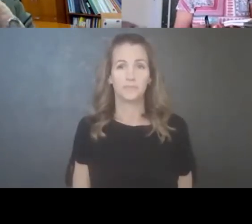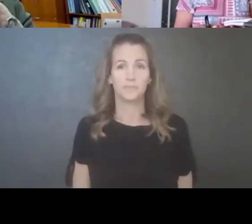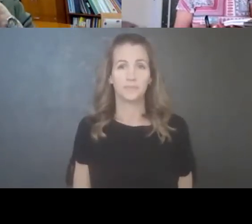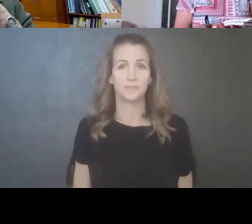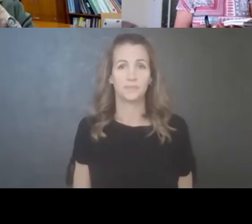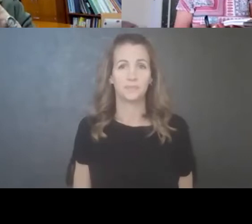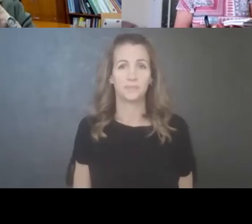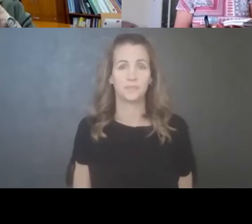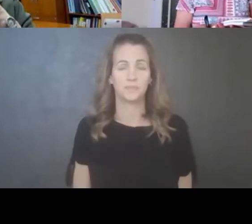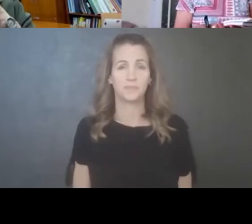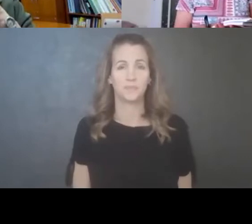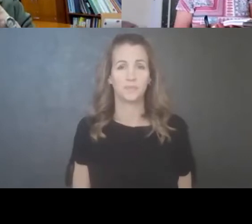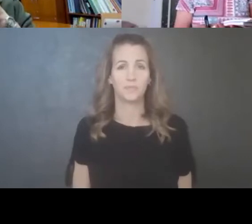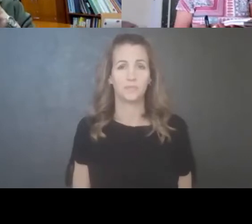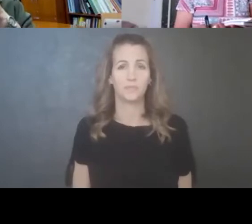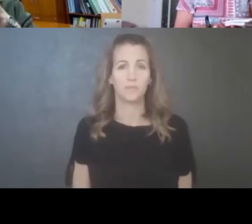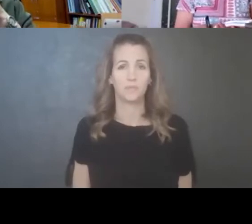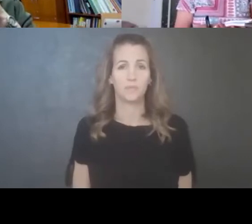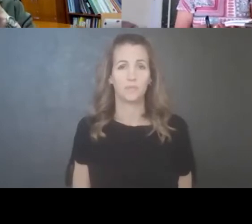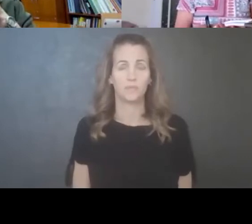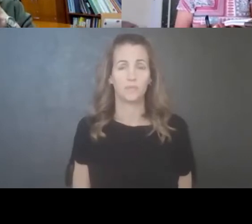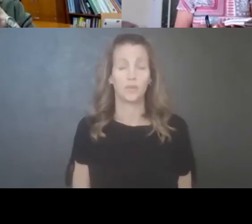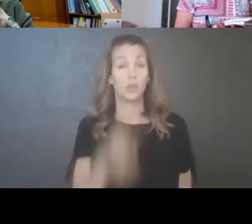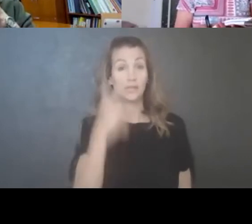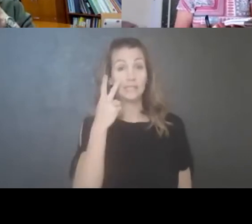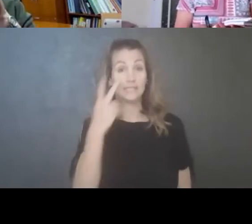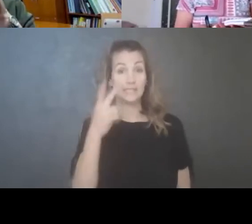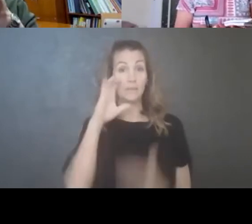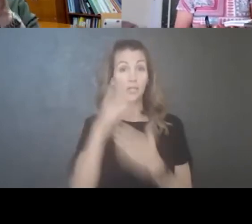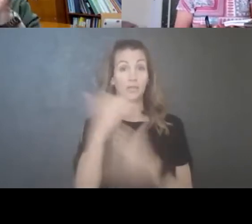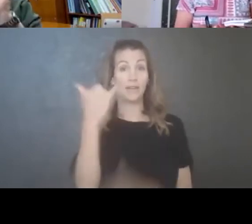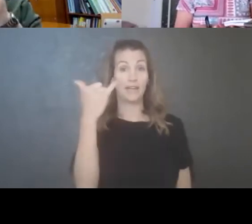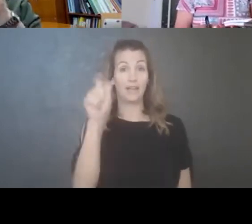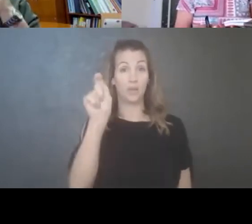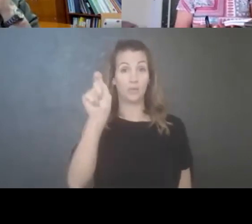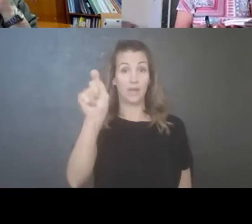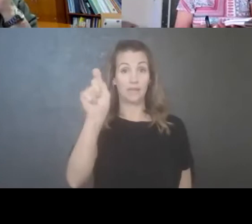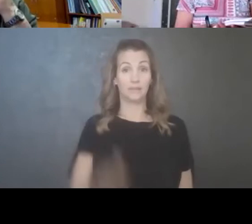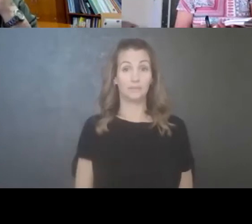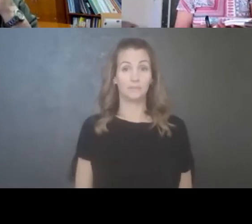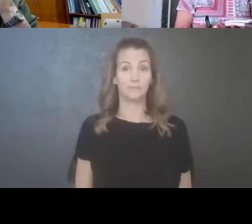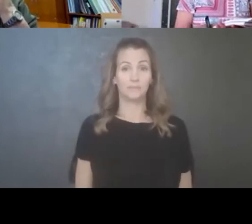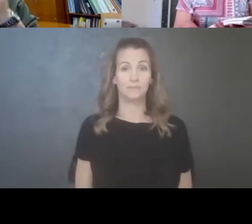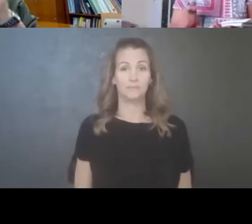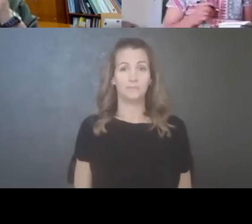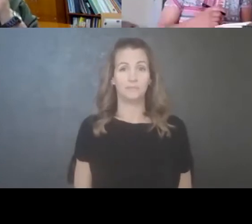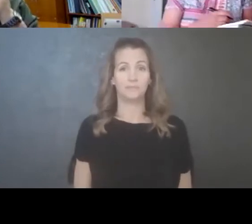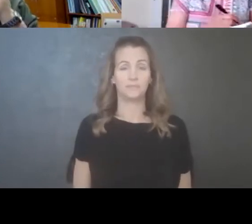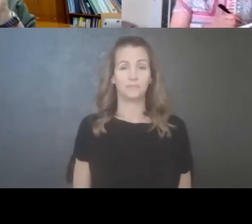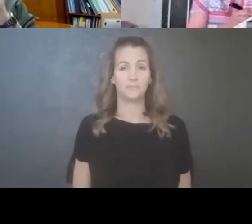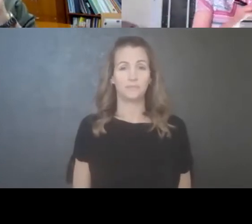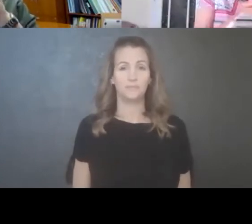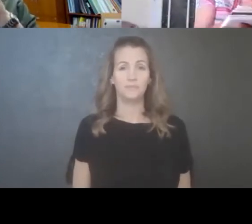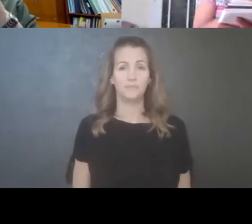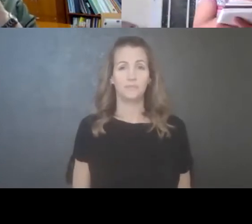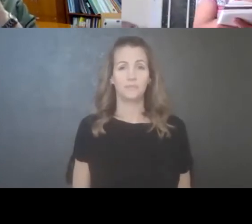And I'm going to go to the next slide. And on this slide, you're going to see a picture of a yellow dot. Okay. And all